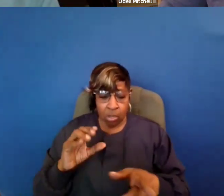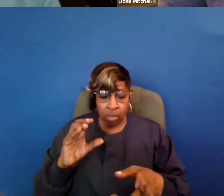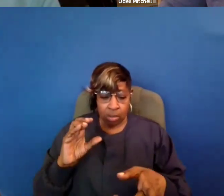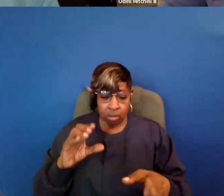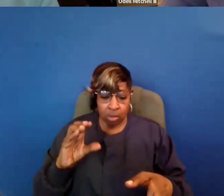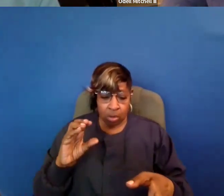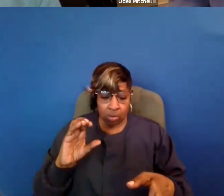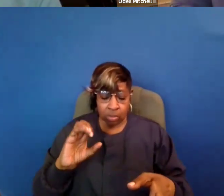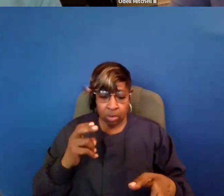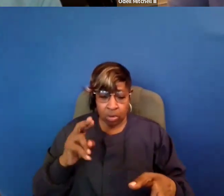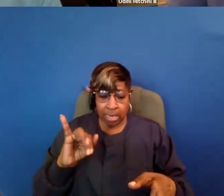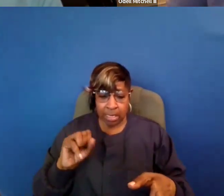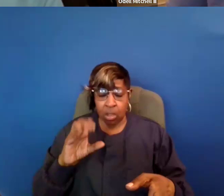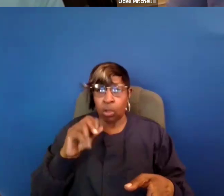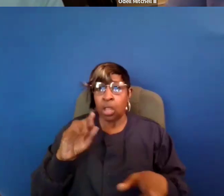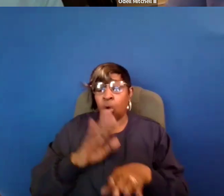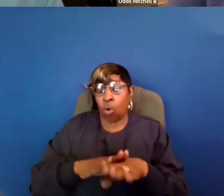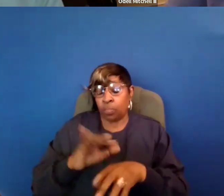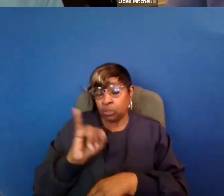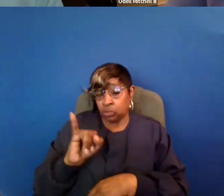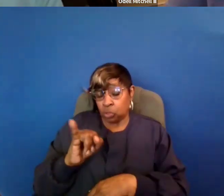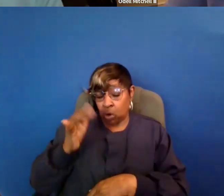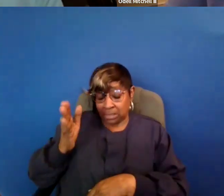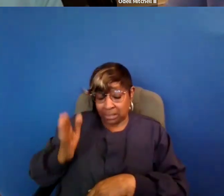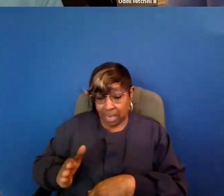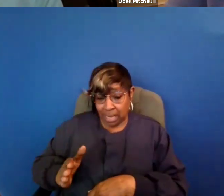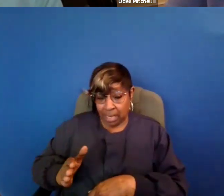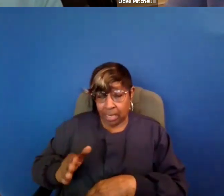I'll jump in on the insurance side.